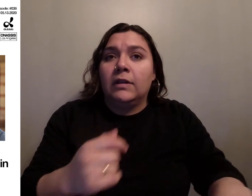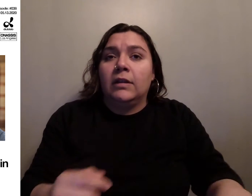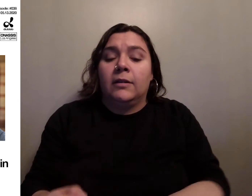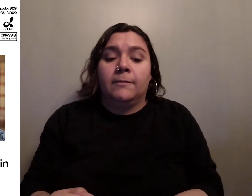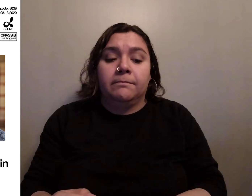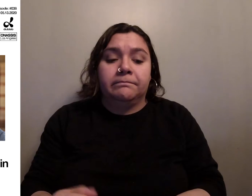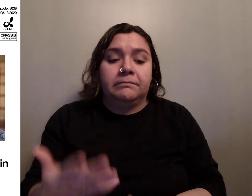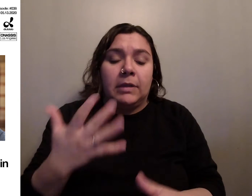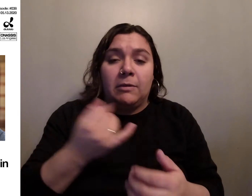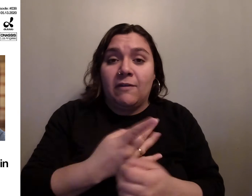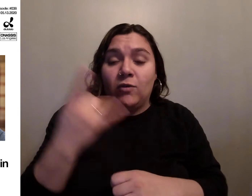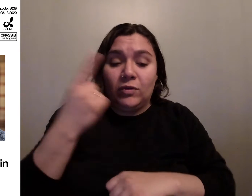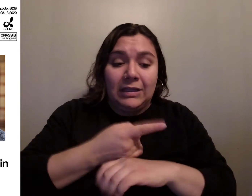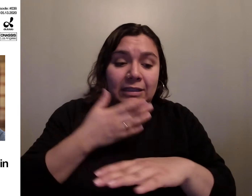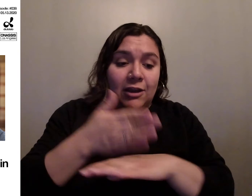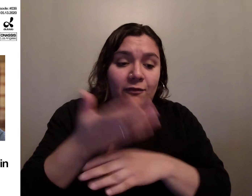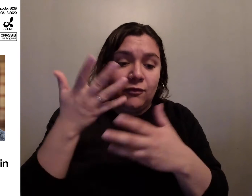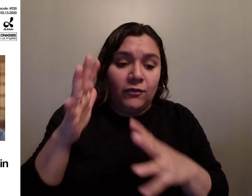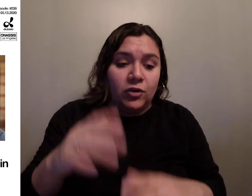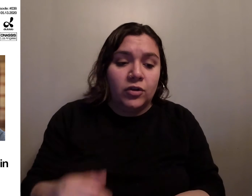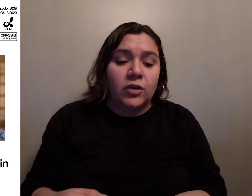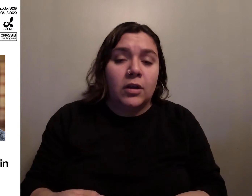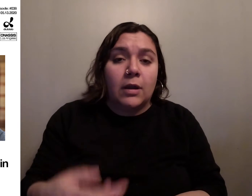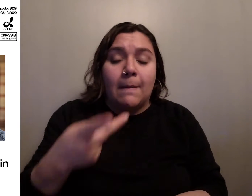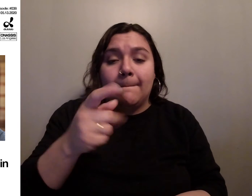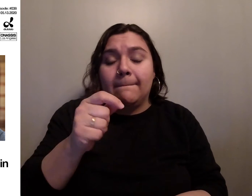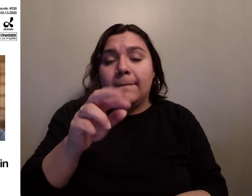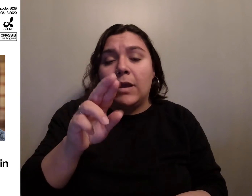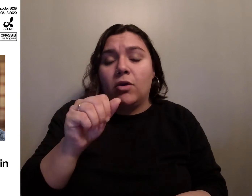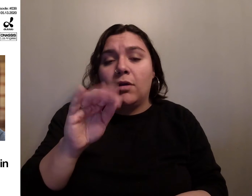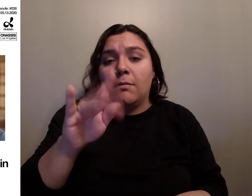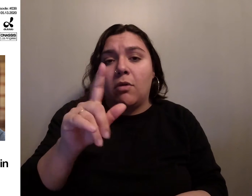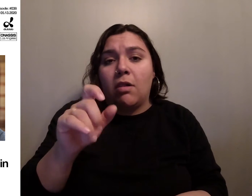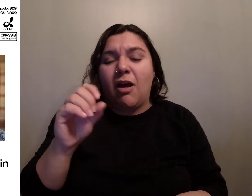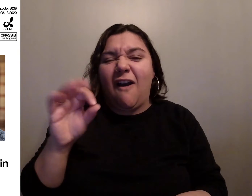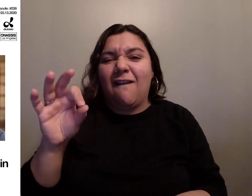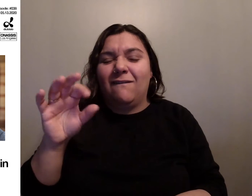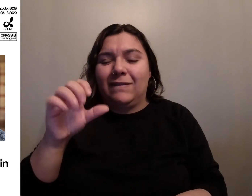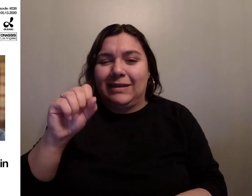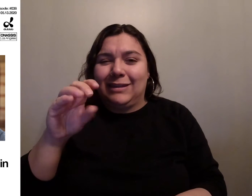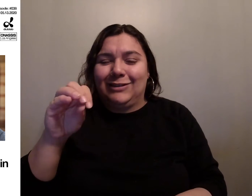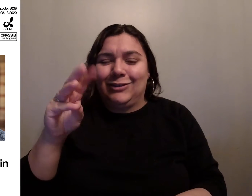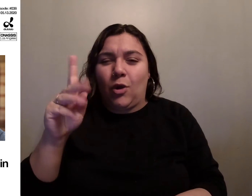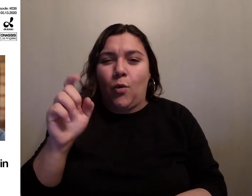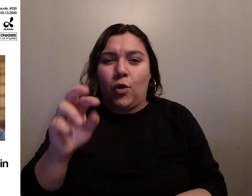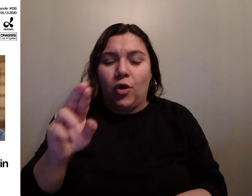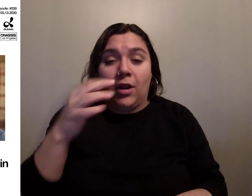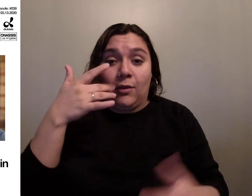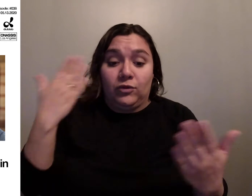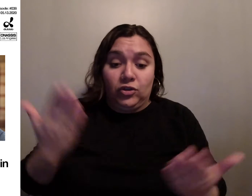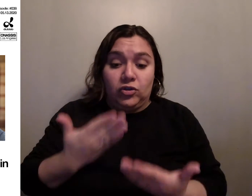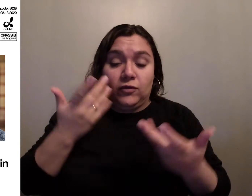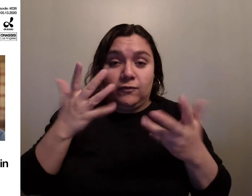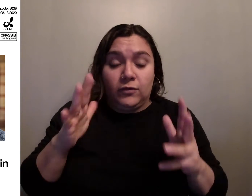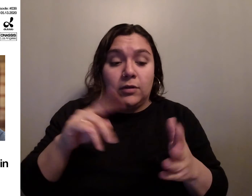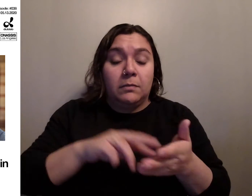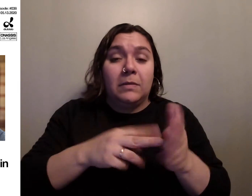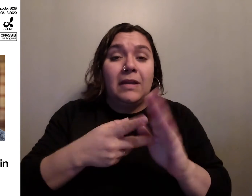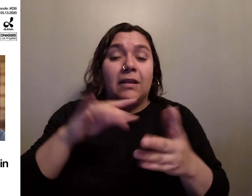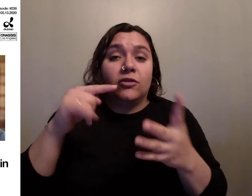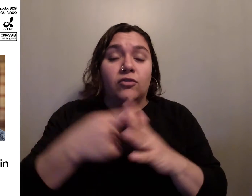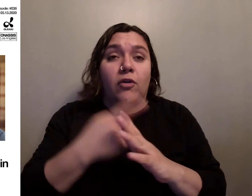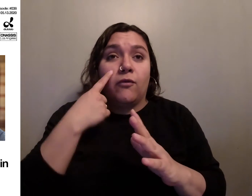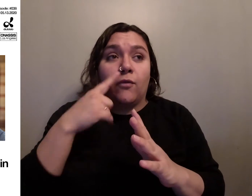exact same time, and it was literally, only a few days after Parable of the Sower had played